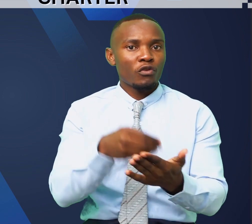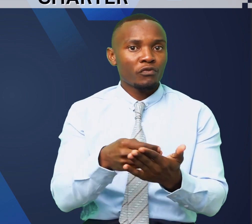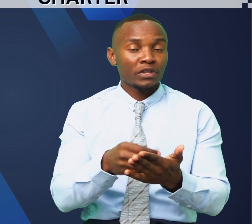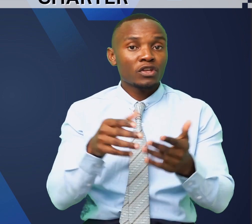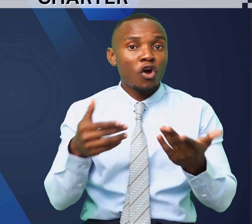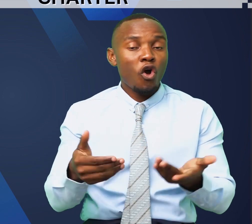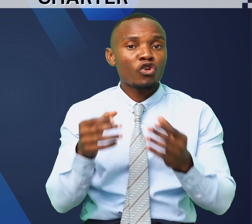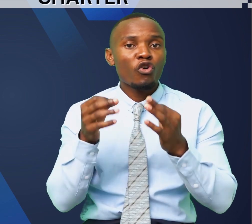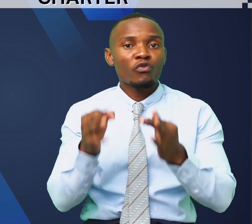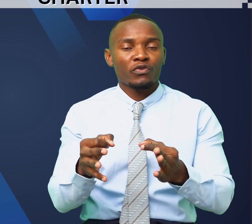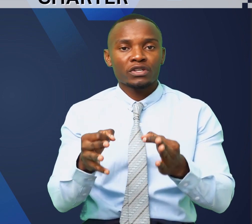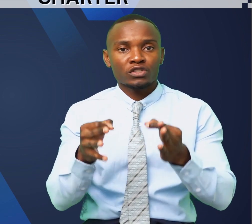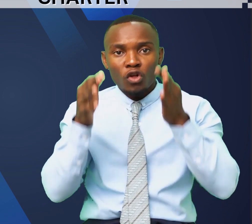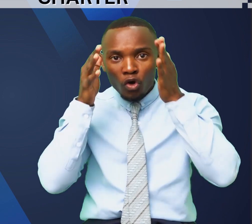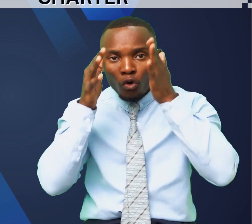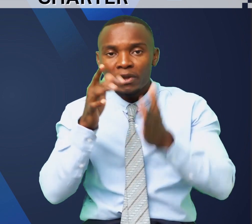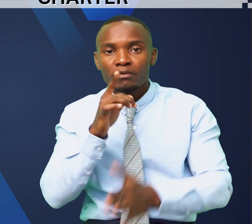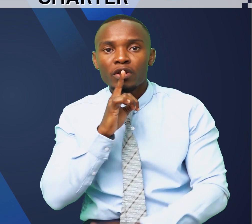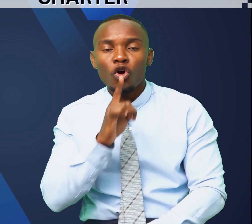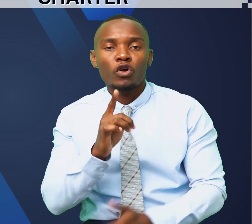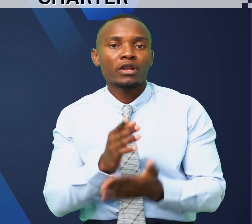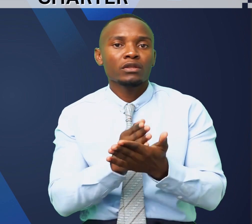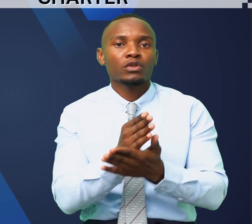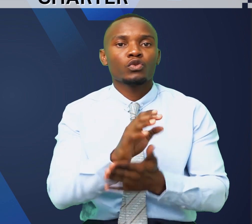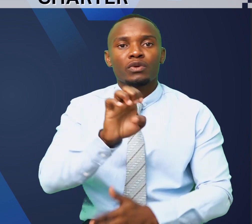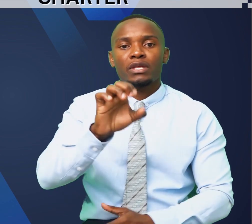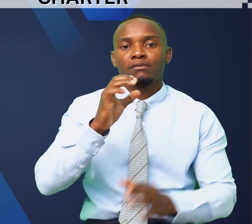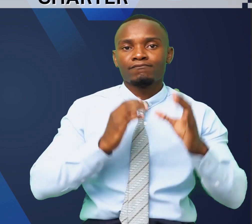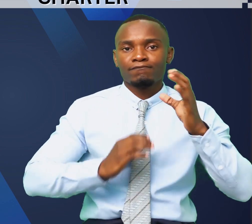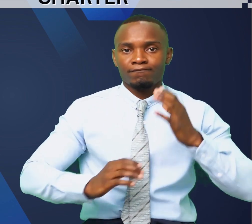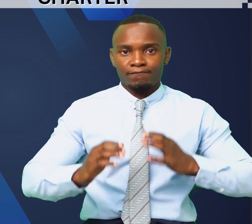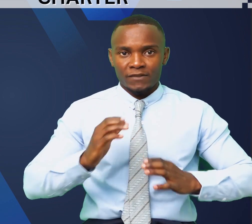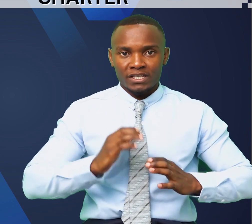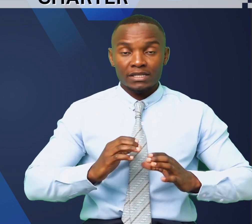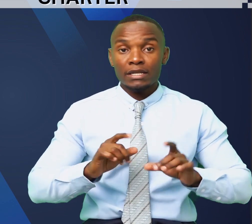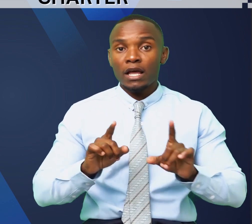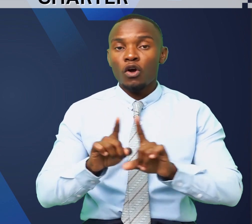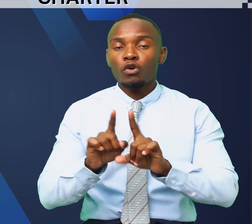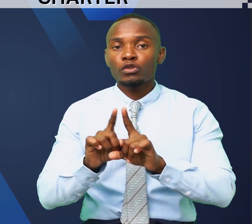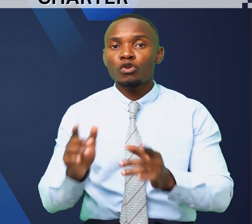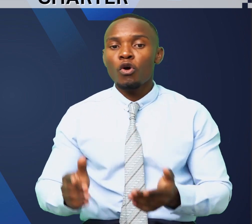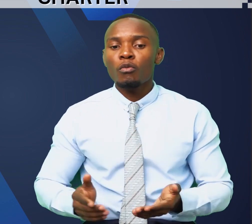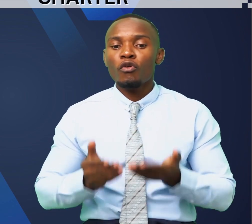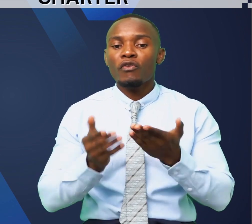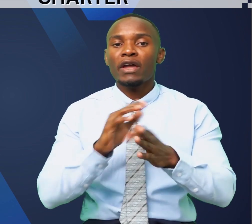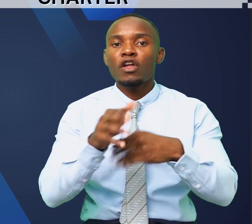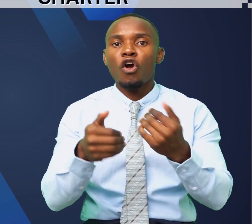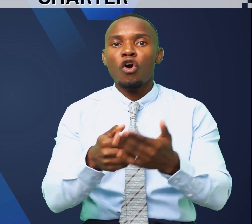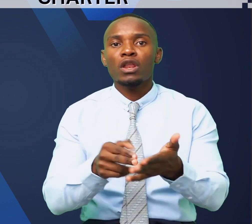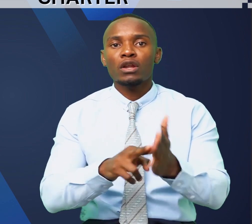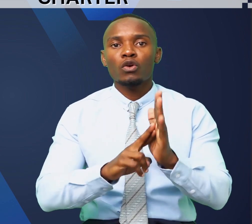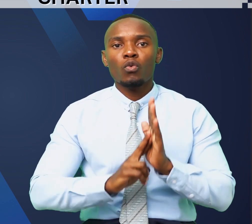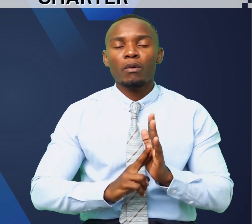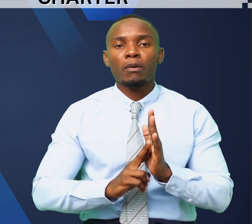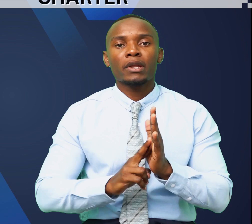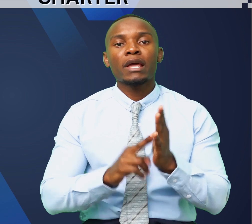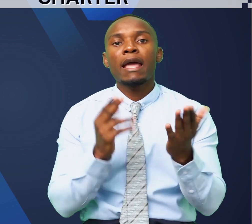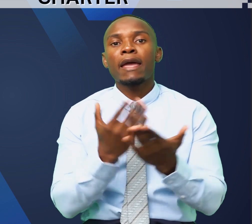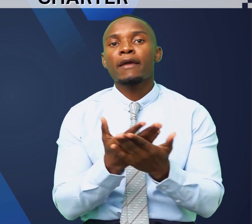or formal commitment order through eCitizen, and provide required equipment manuals